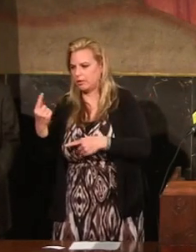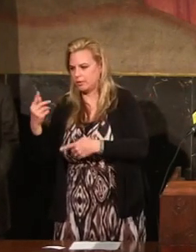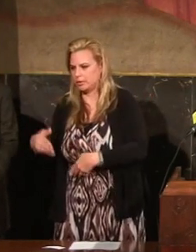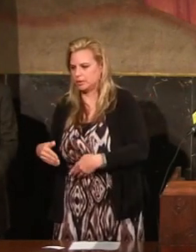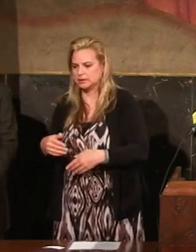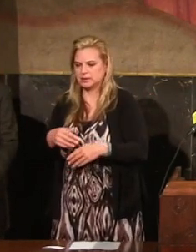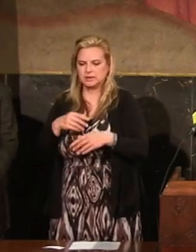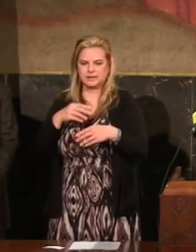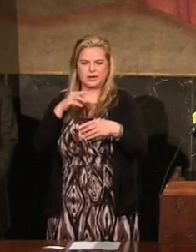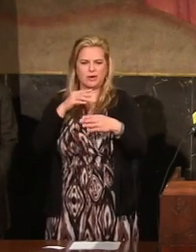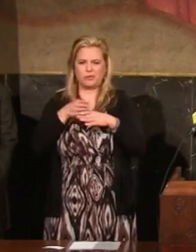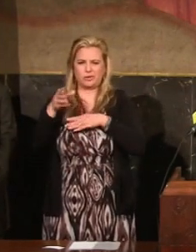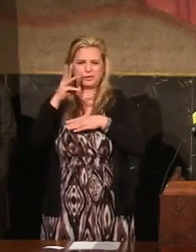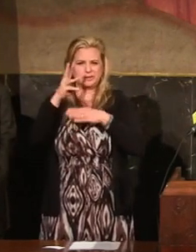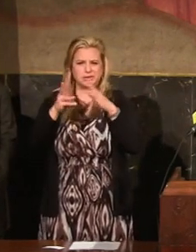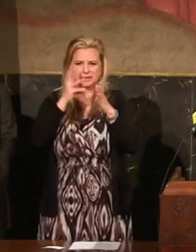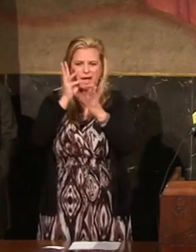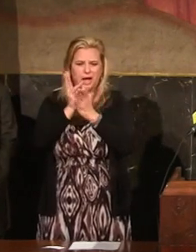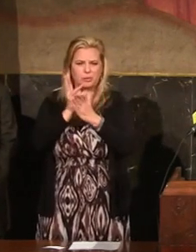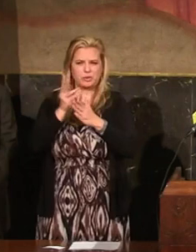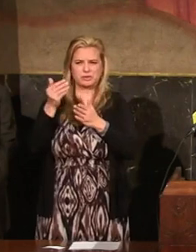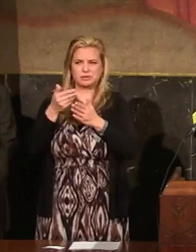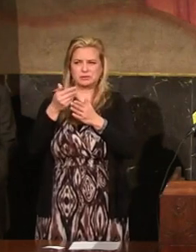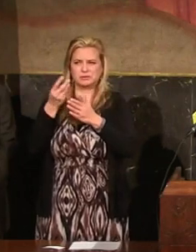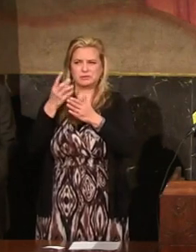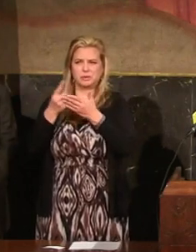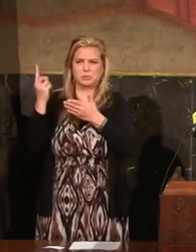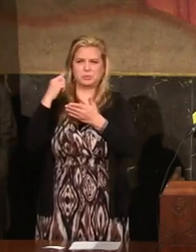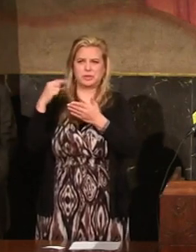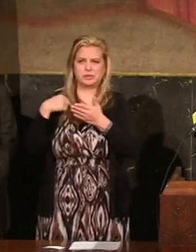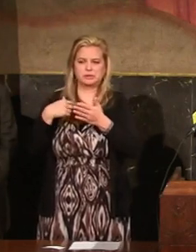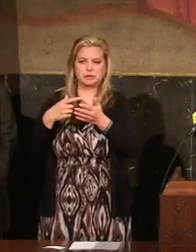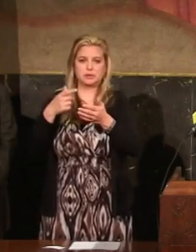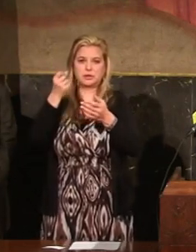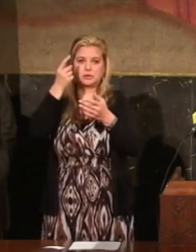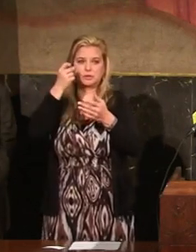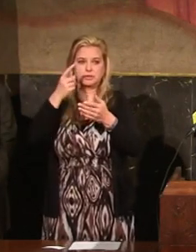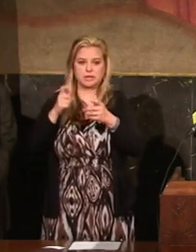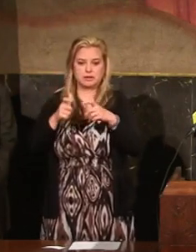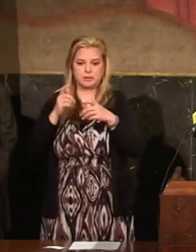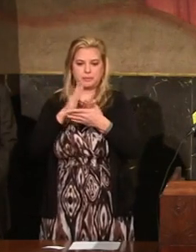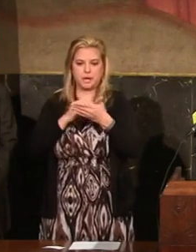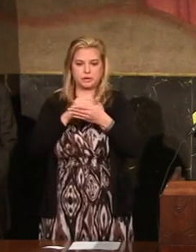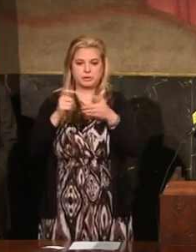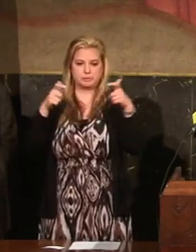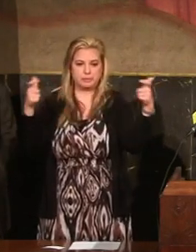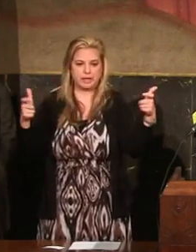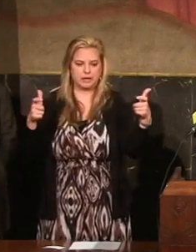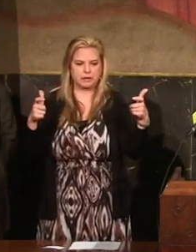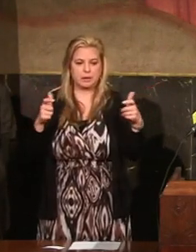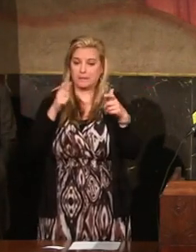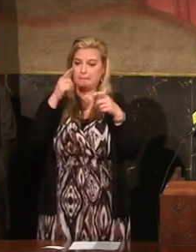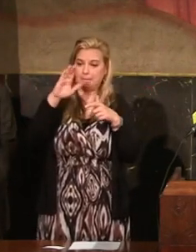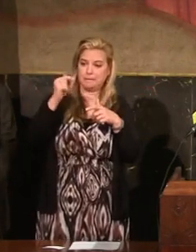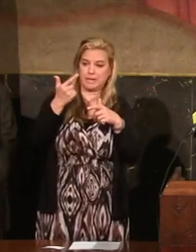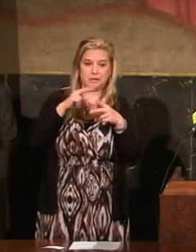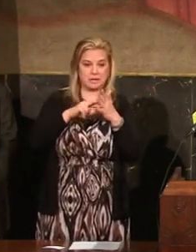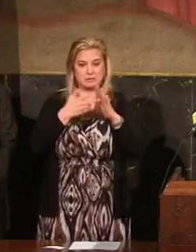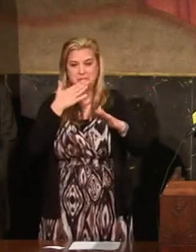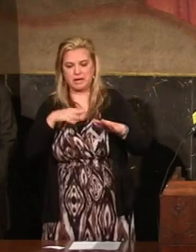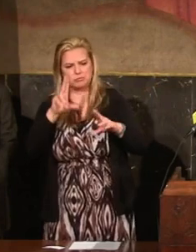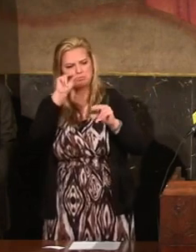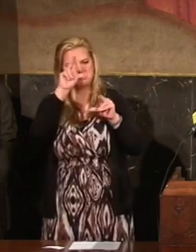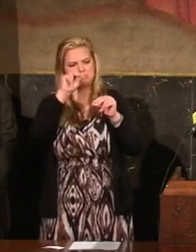just over the past few weeks discussing the fact that our budget is large, but big is not bad. Big means we are providing services